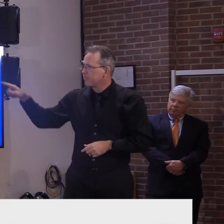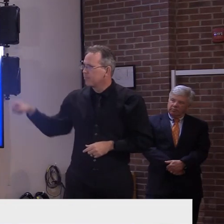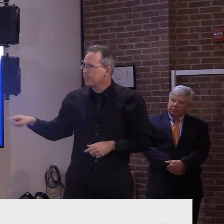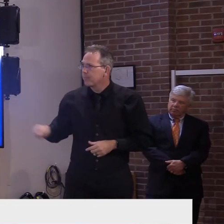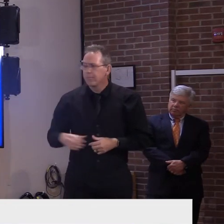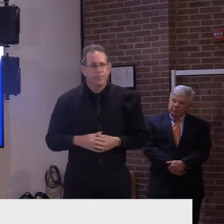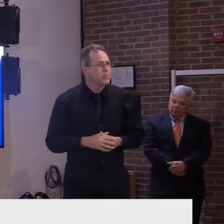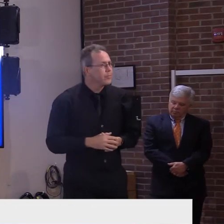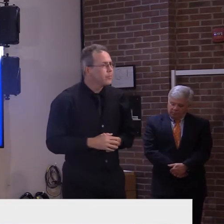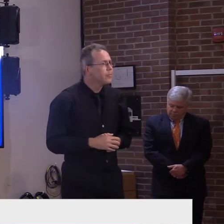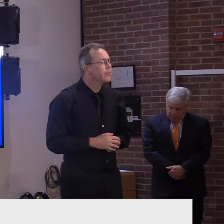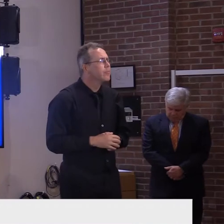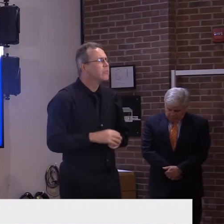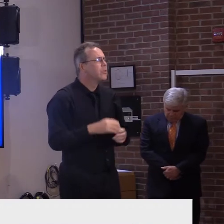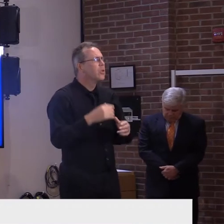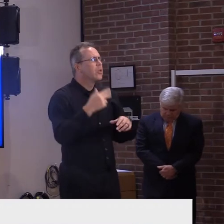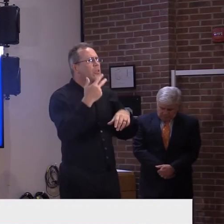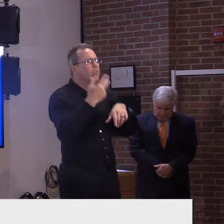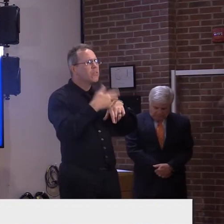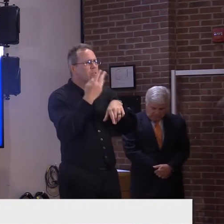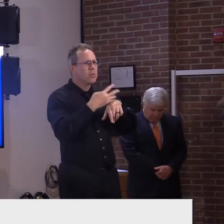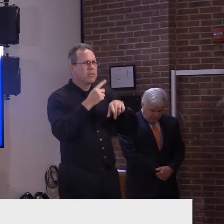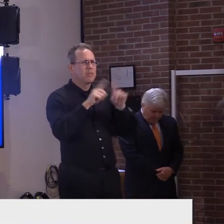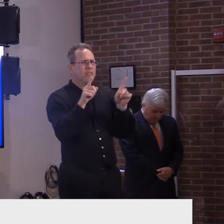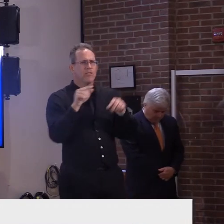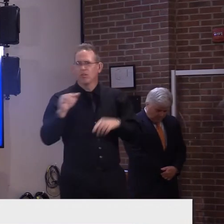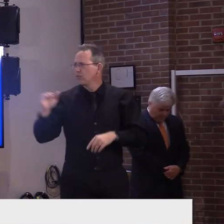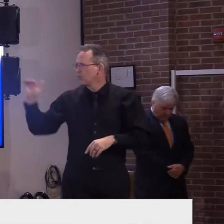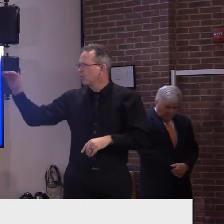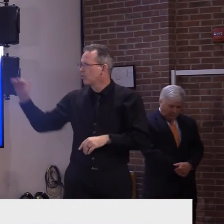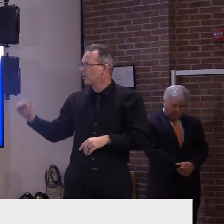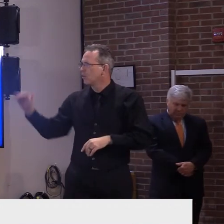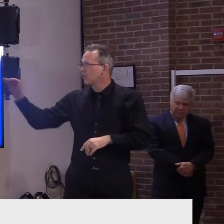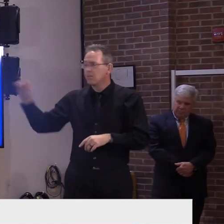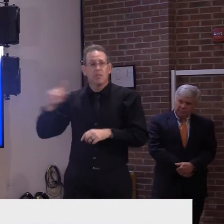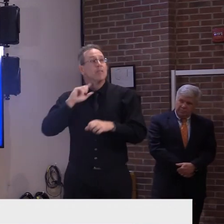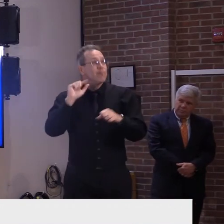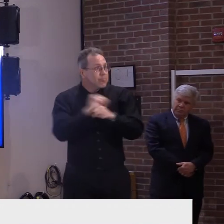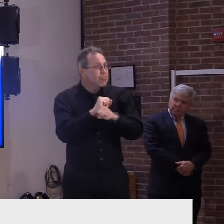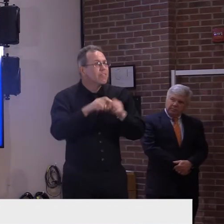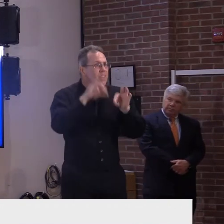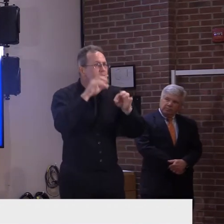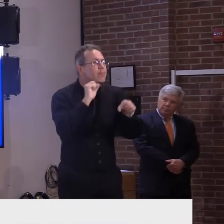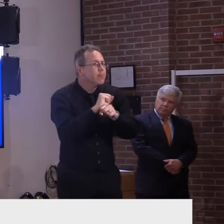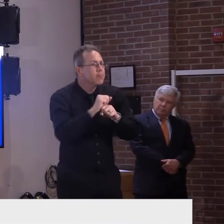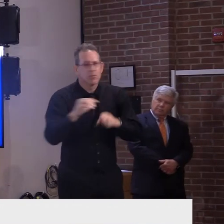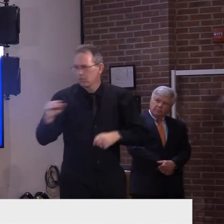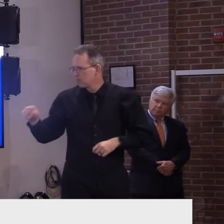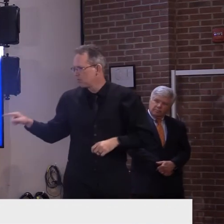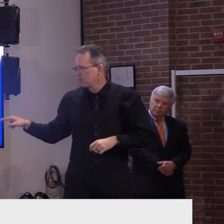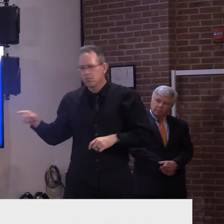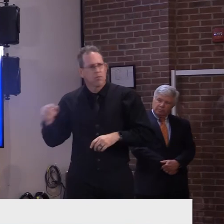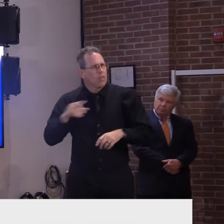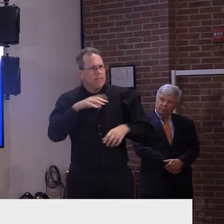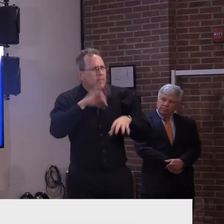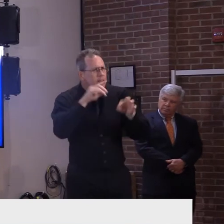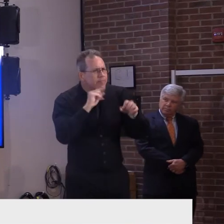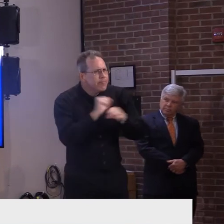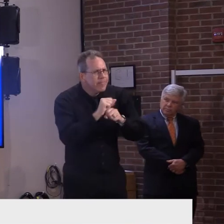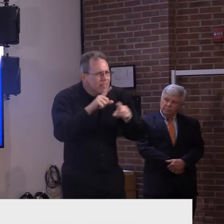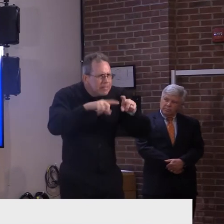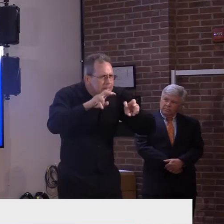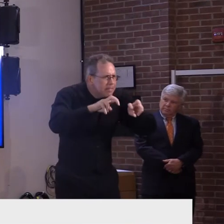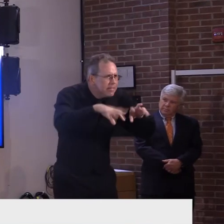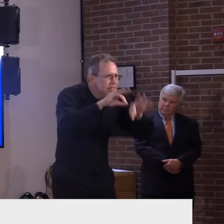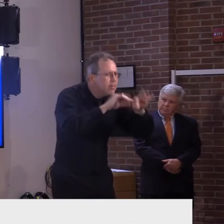what the estimates are for what the infected rate is. So the difference between the fitted rate and the infection rate, you know, obviously